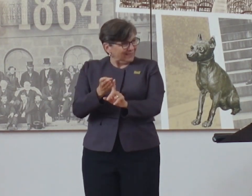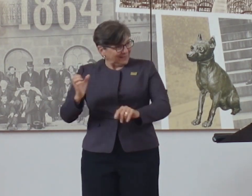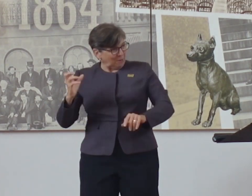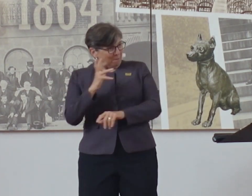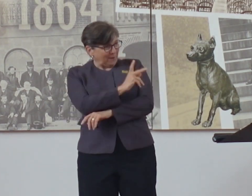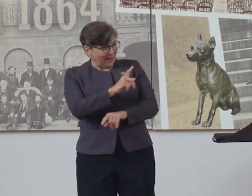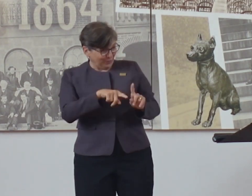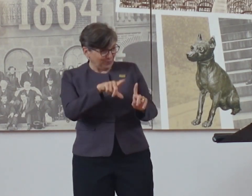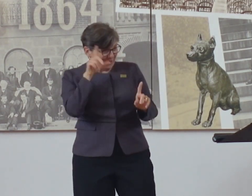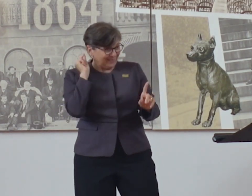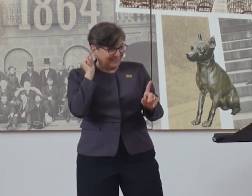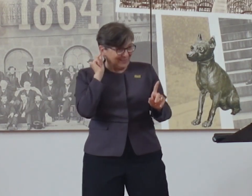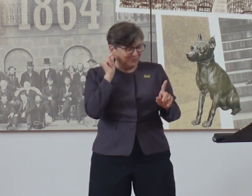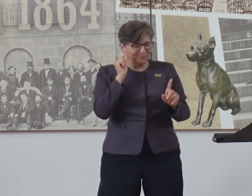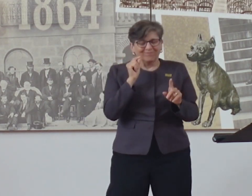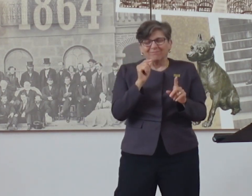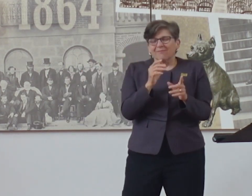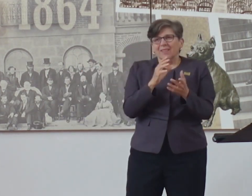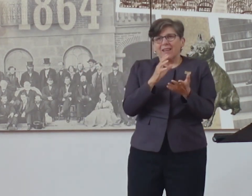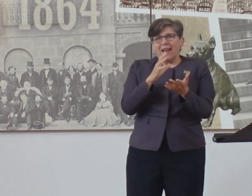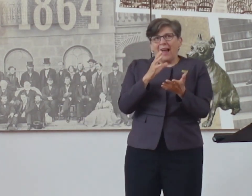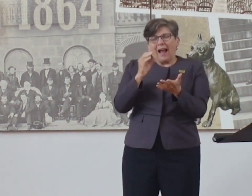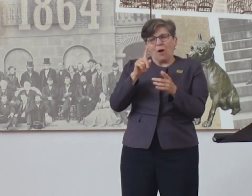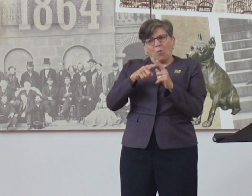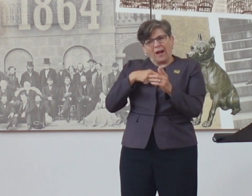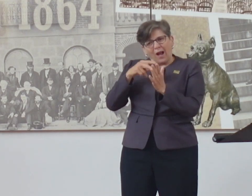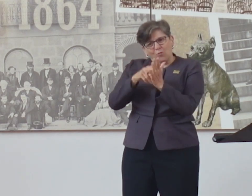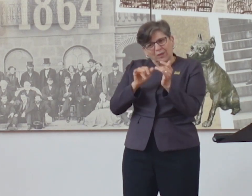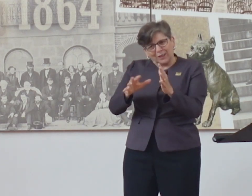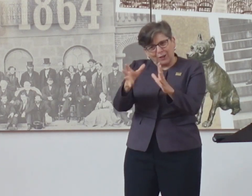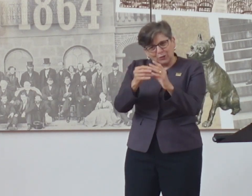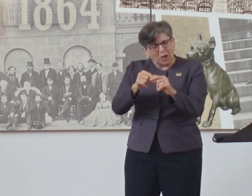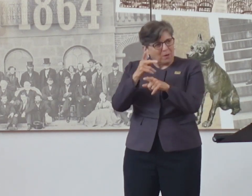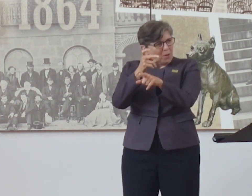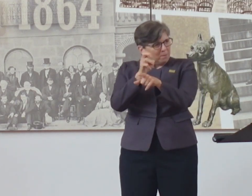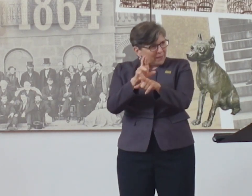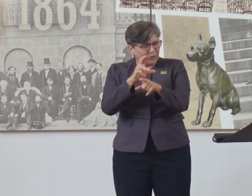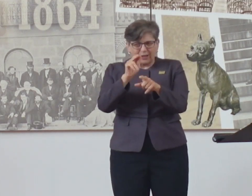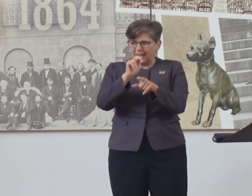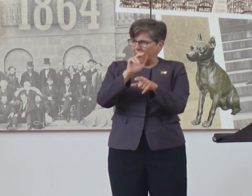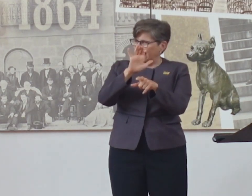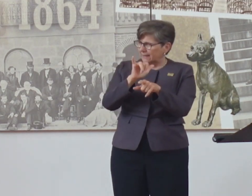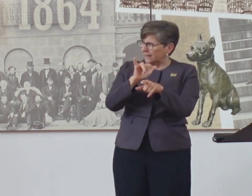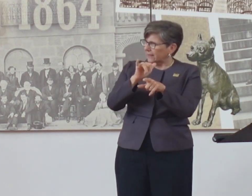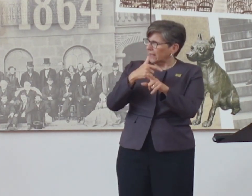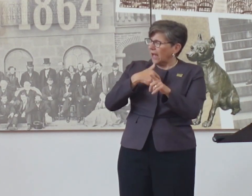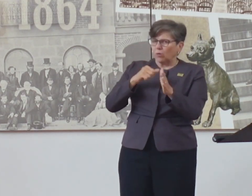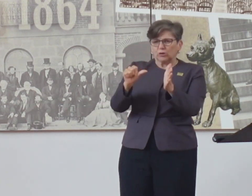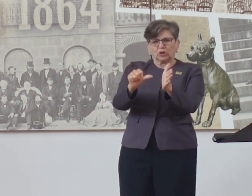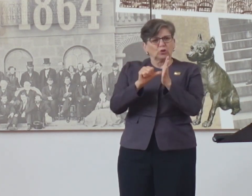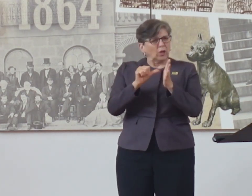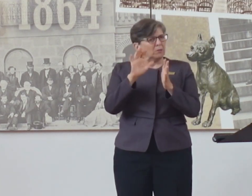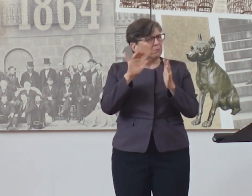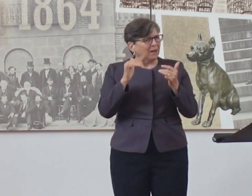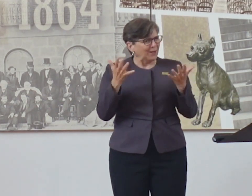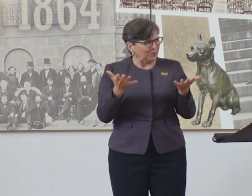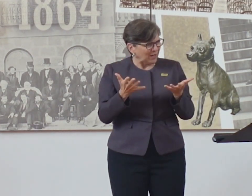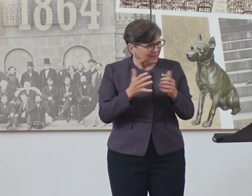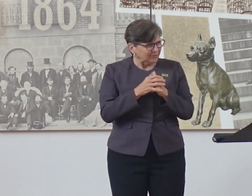of how she was convinced to return to Gallaudet after leaving. When I heard the story about Peter and Nancy, I was